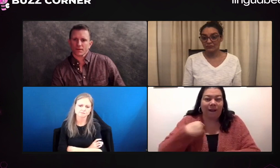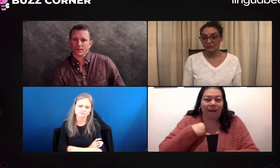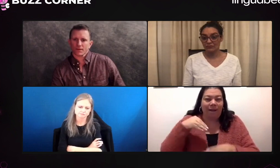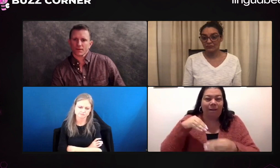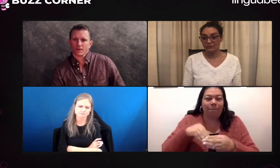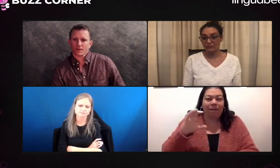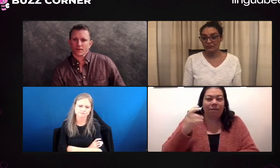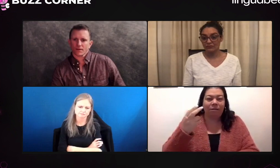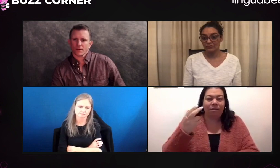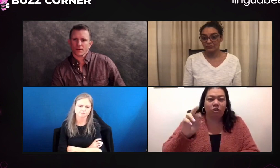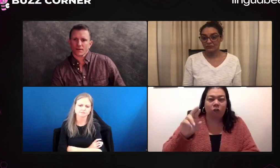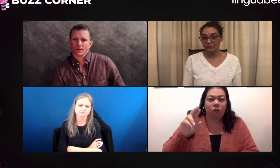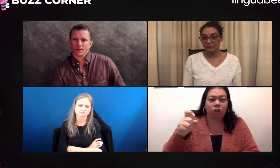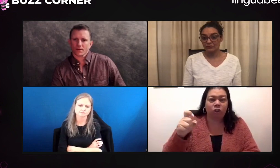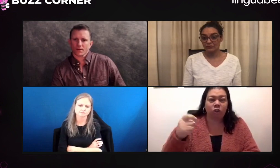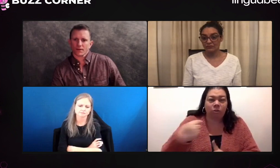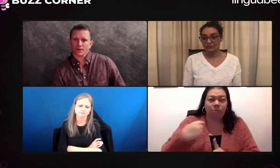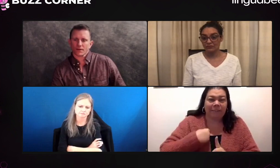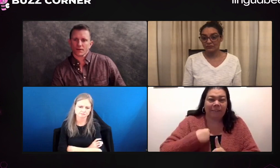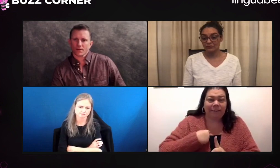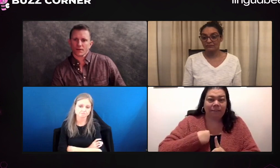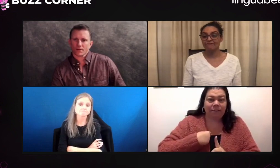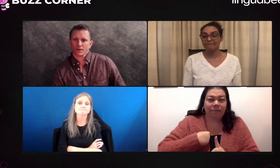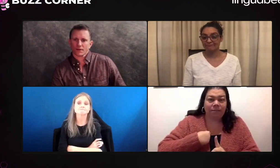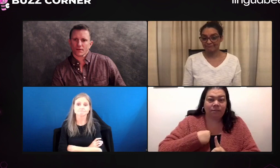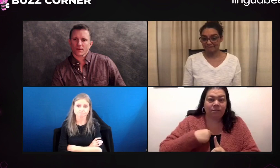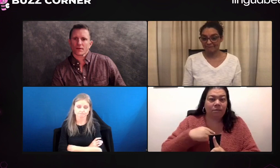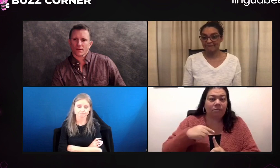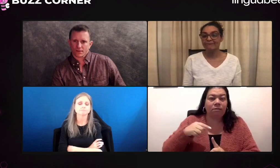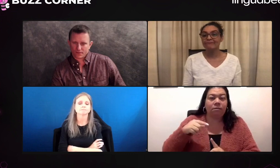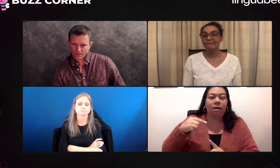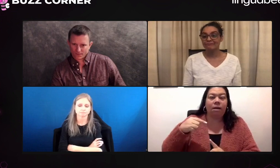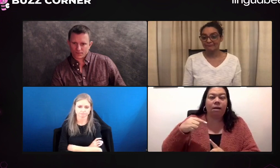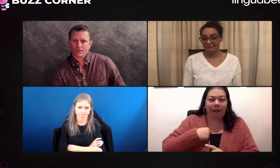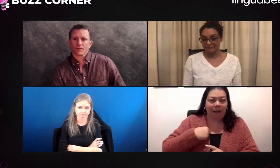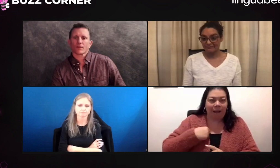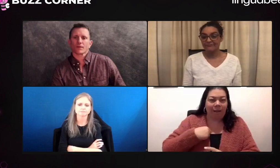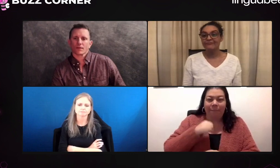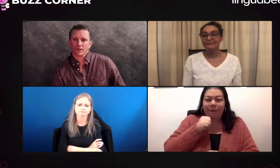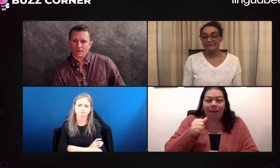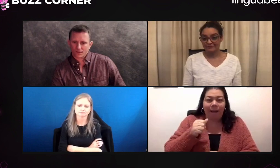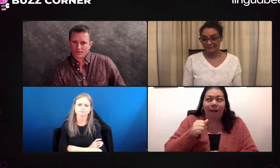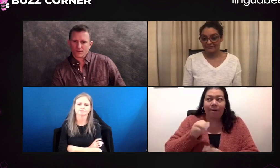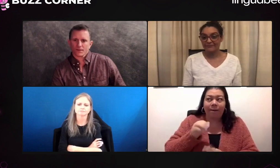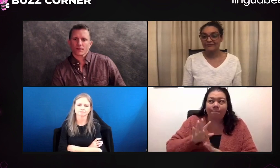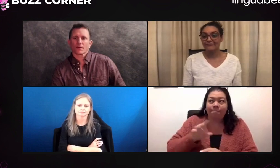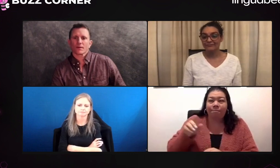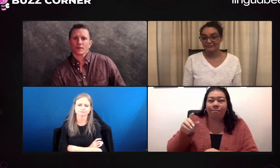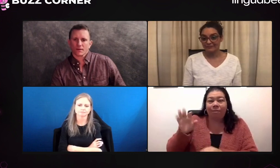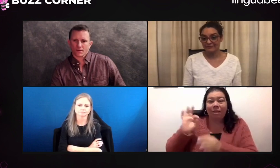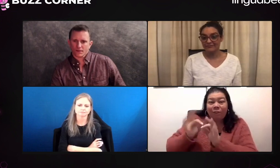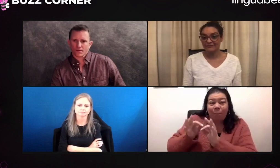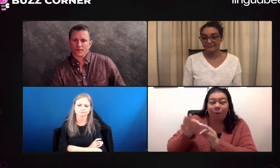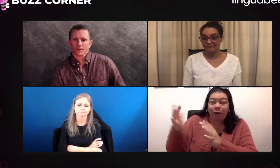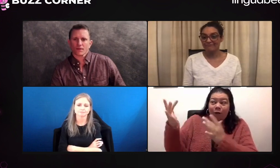reframe the way that the doctor sees me or communicates with